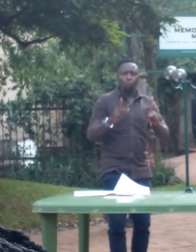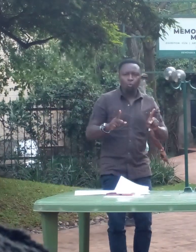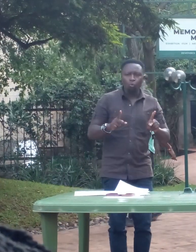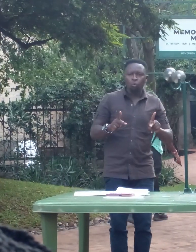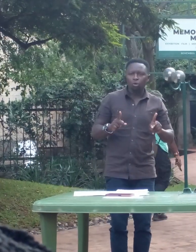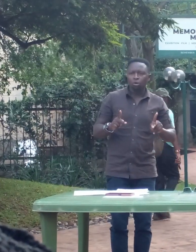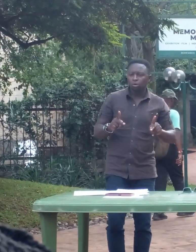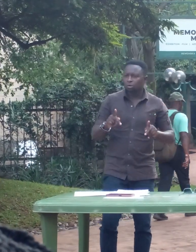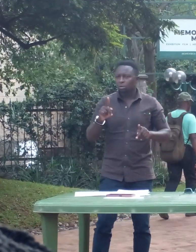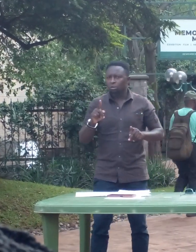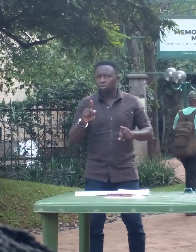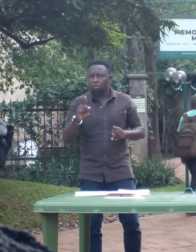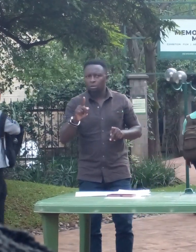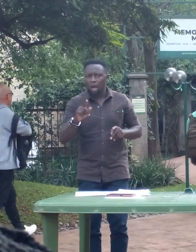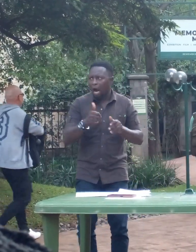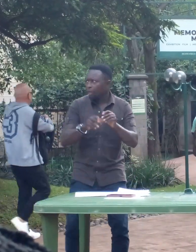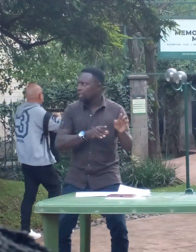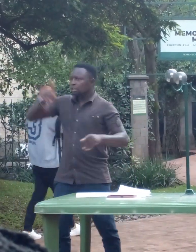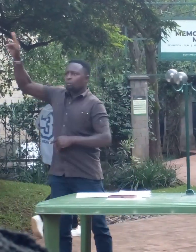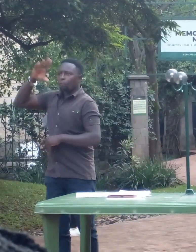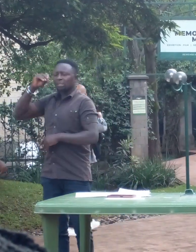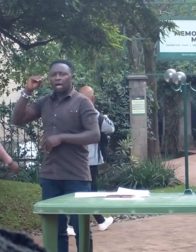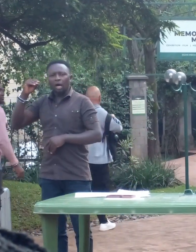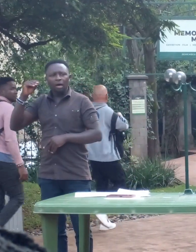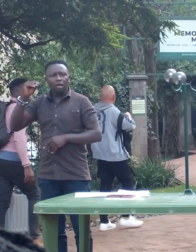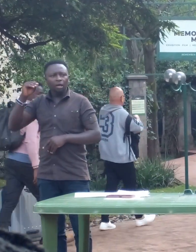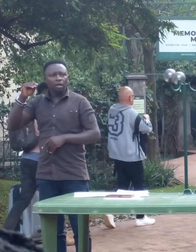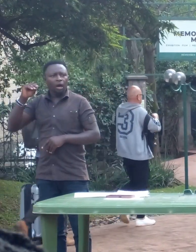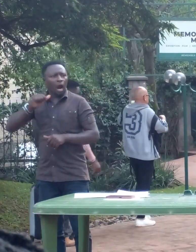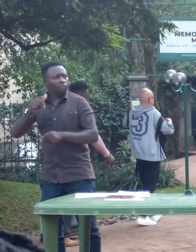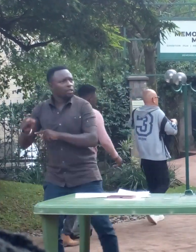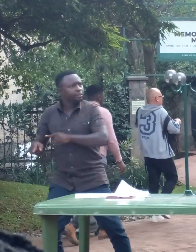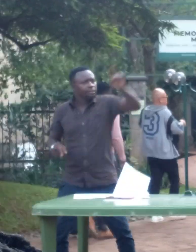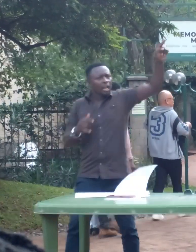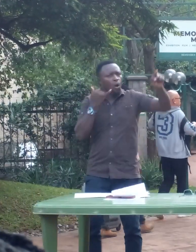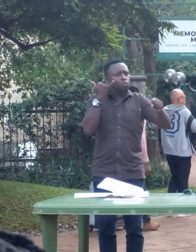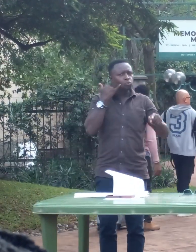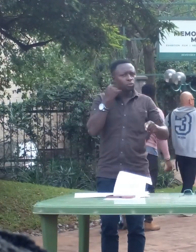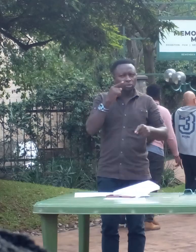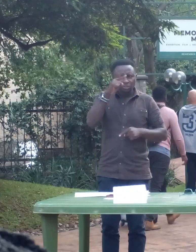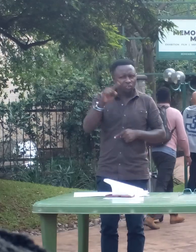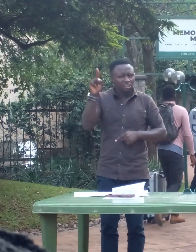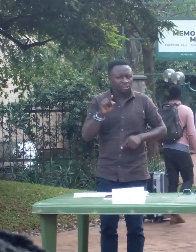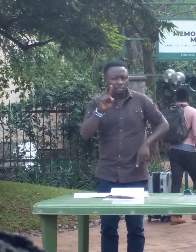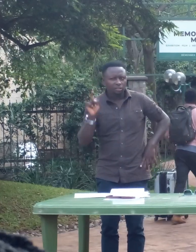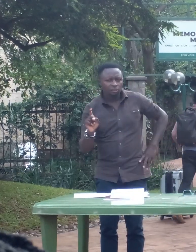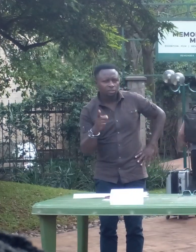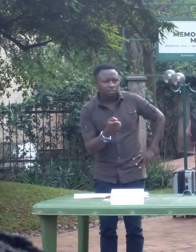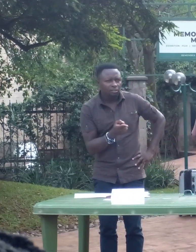will be happening in Kisumu now, and another one in Mombasa, and another one in Nakuru. I don't think that is